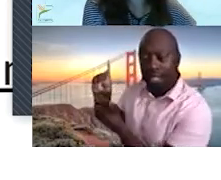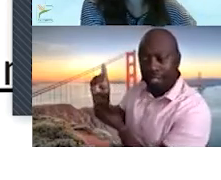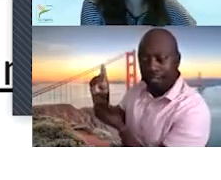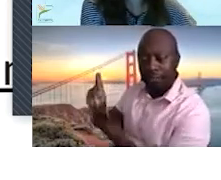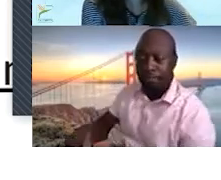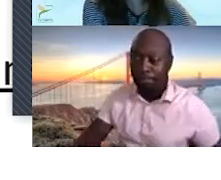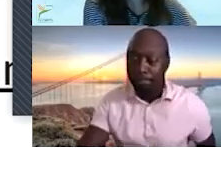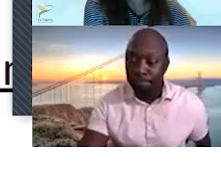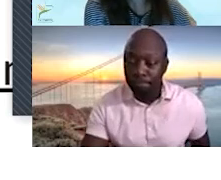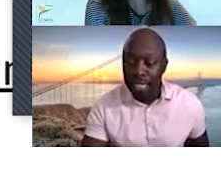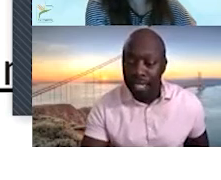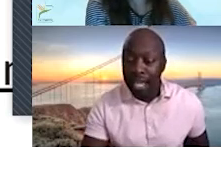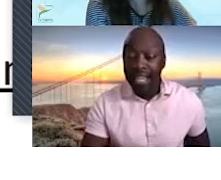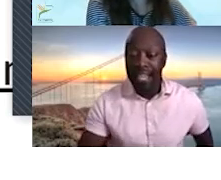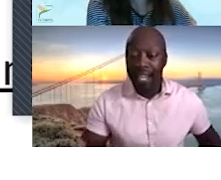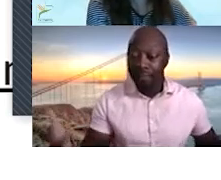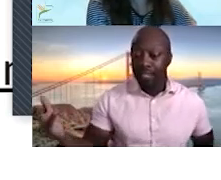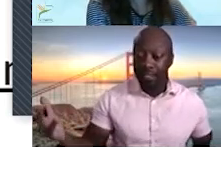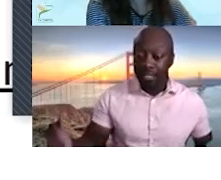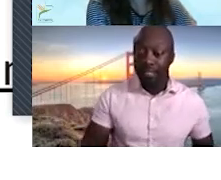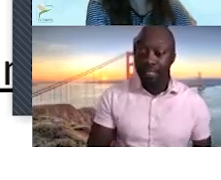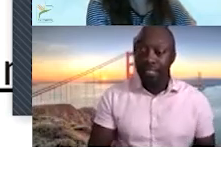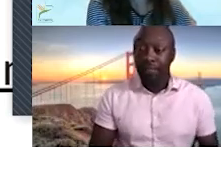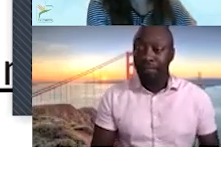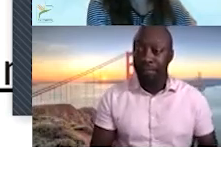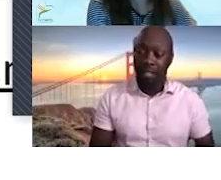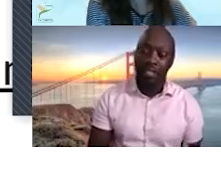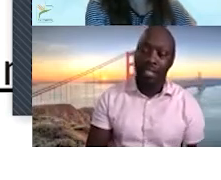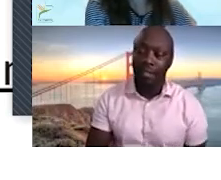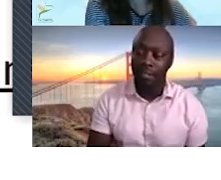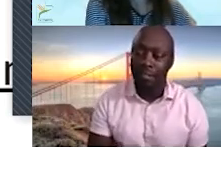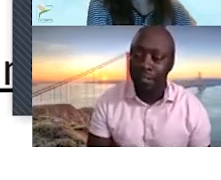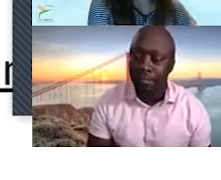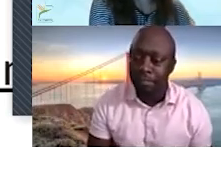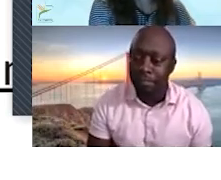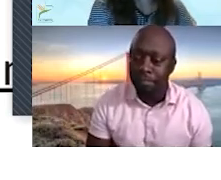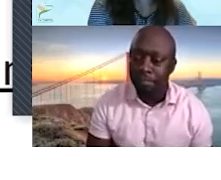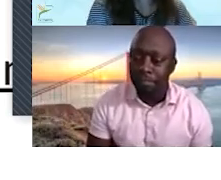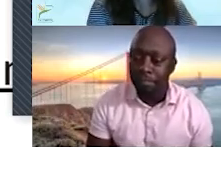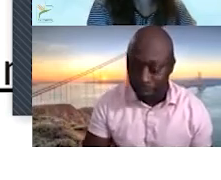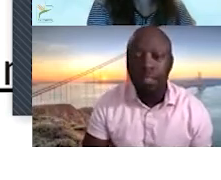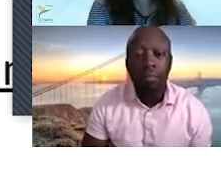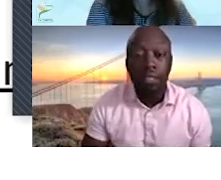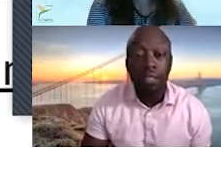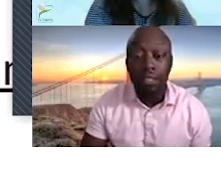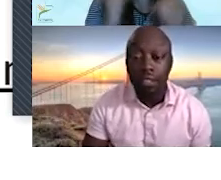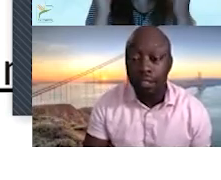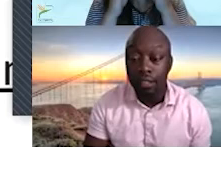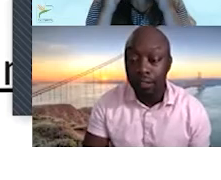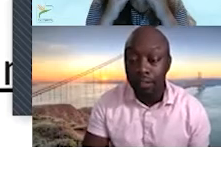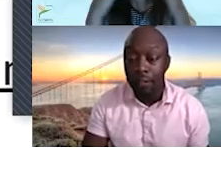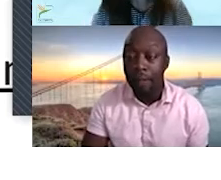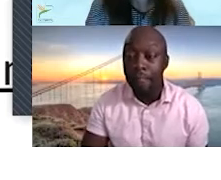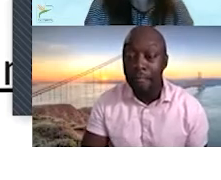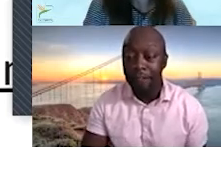other side. And have fun, definitely. Always have fun. Yeah, it is really